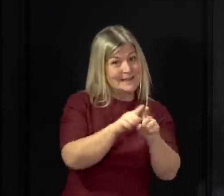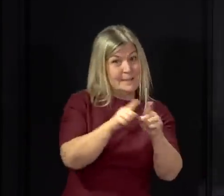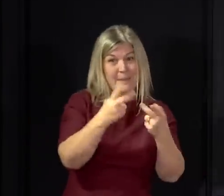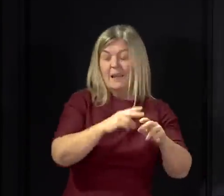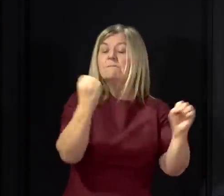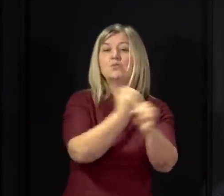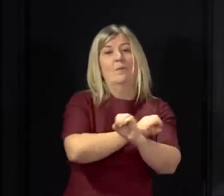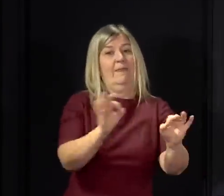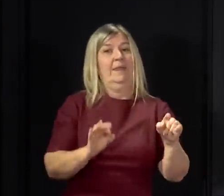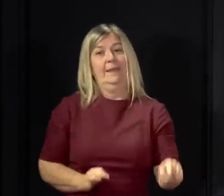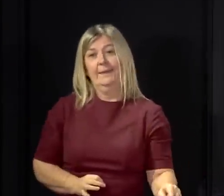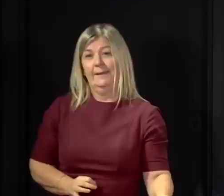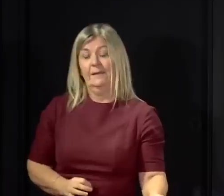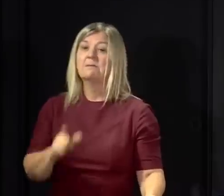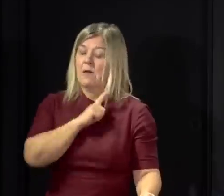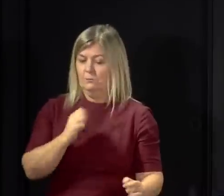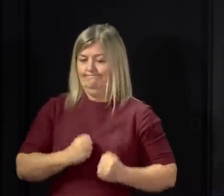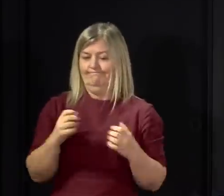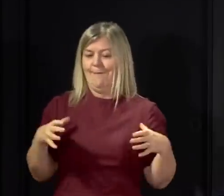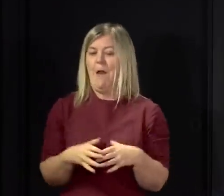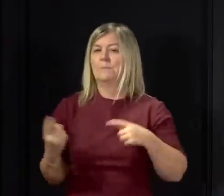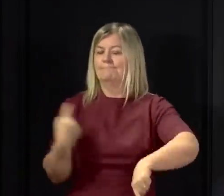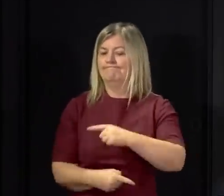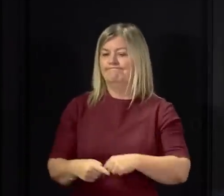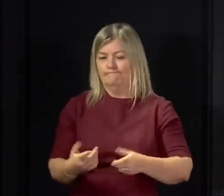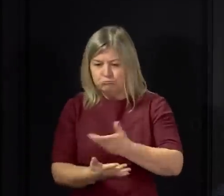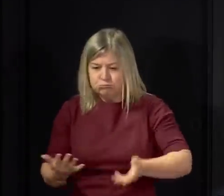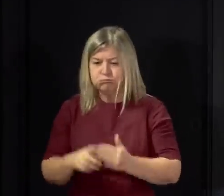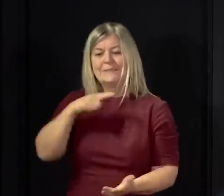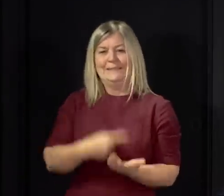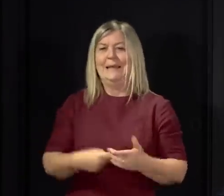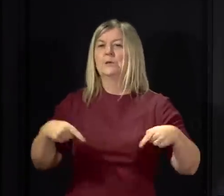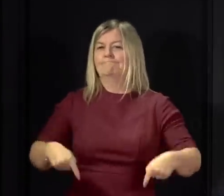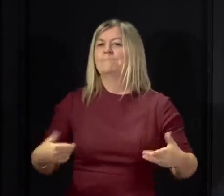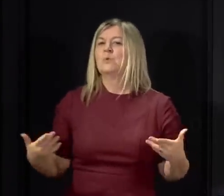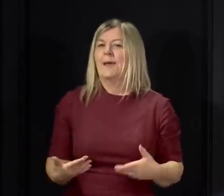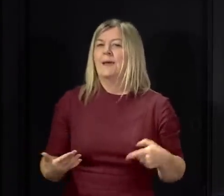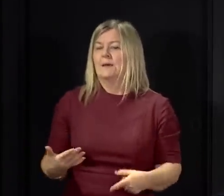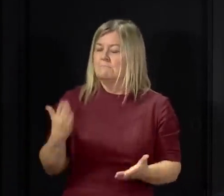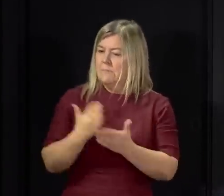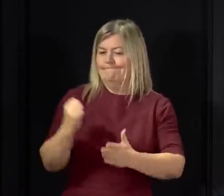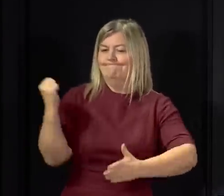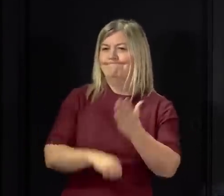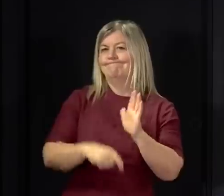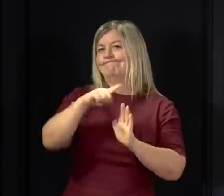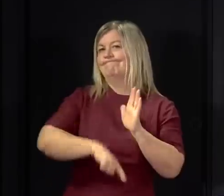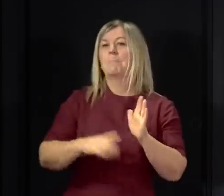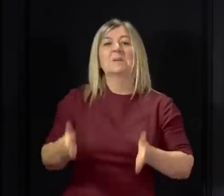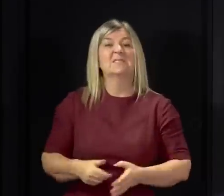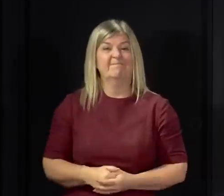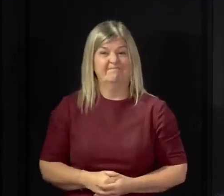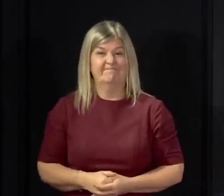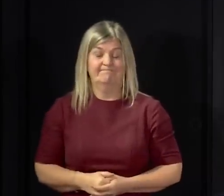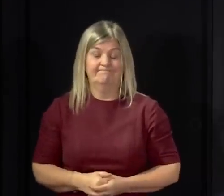the Cabinet has decided today that further action is necessary and that that action requires to be firm. It is true